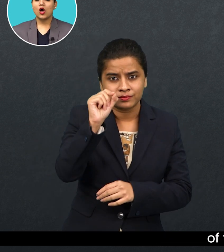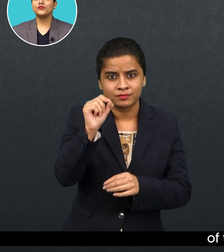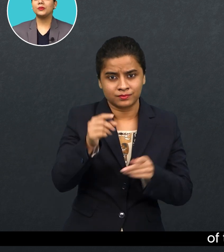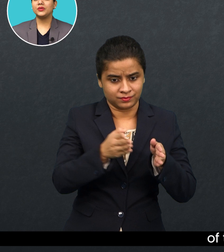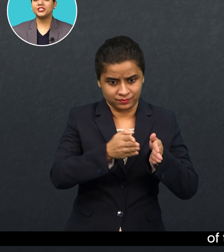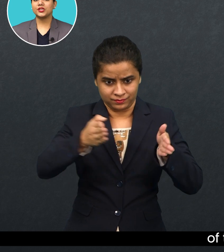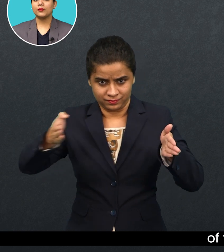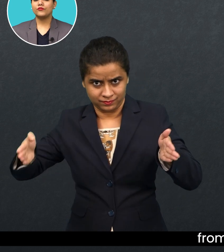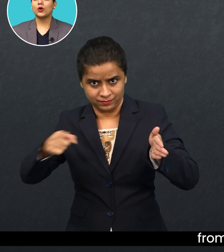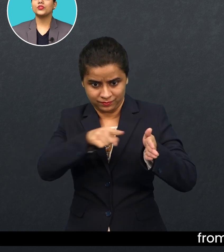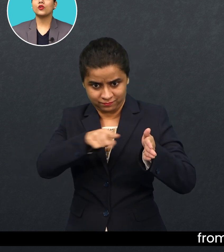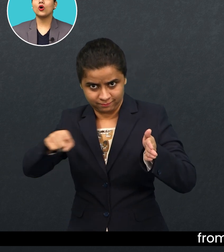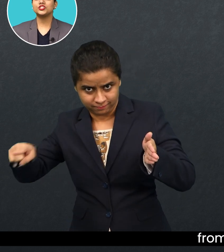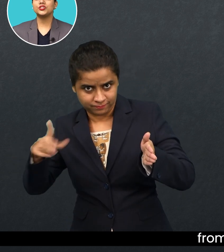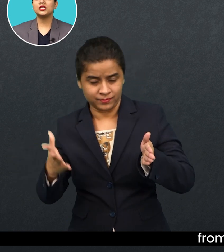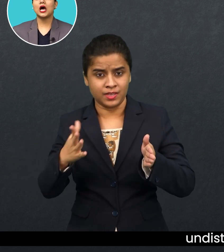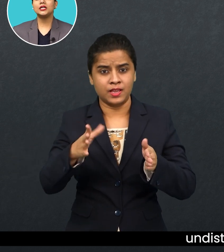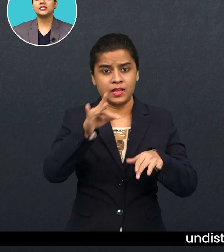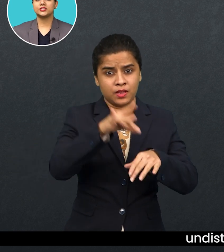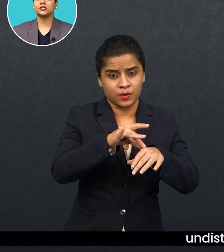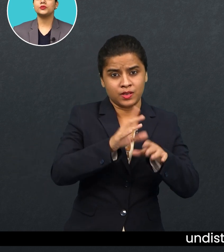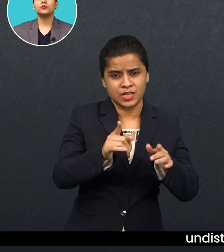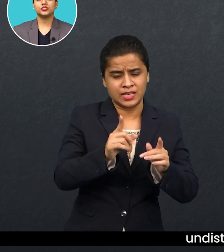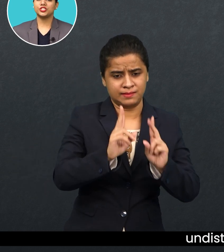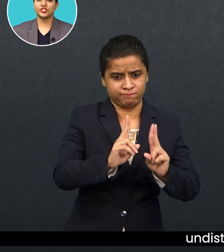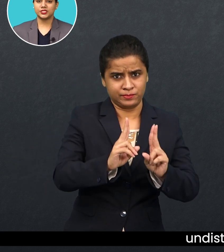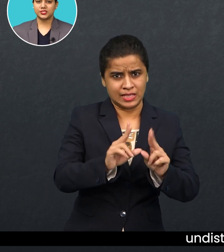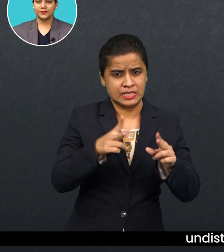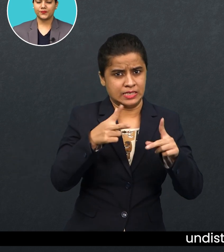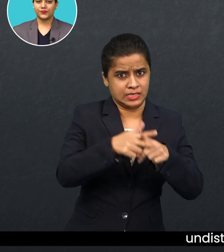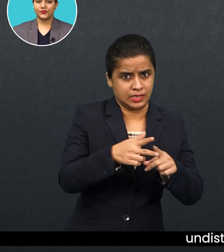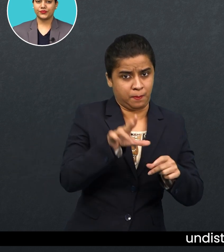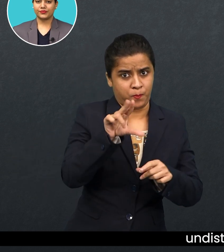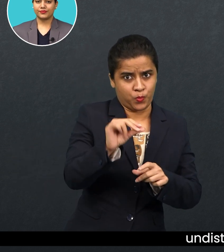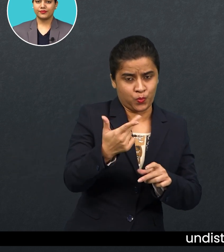of the medium from their original undisturbed positions.